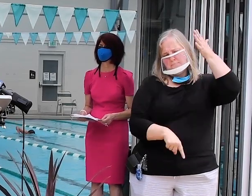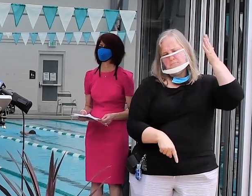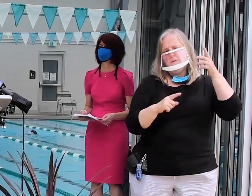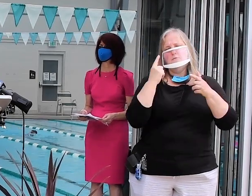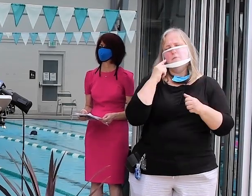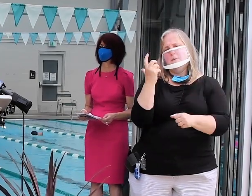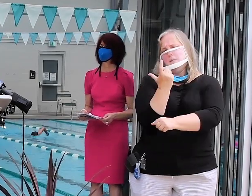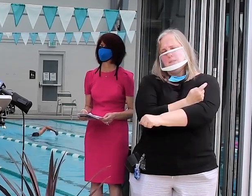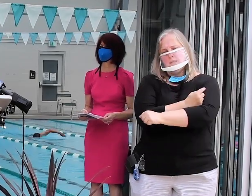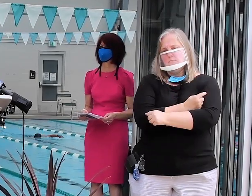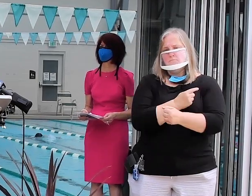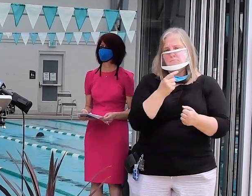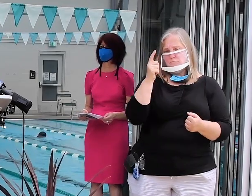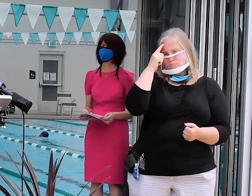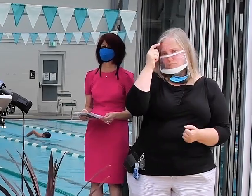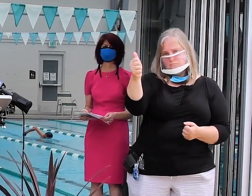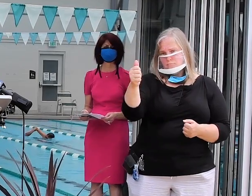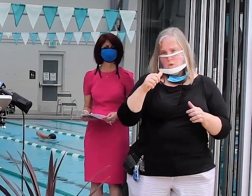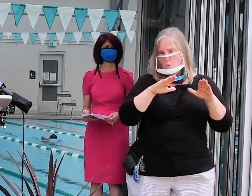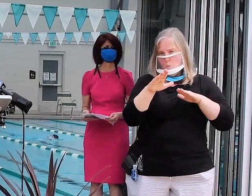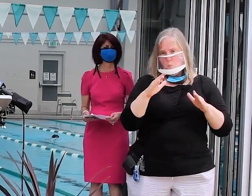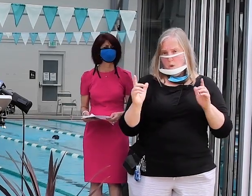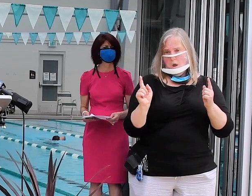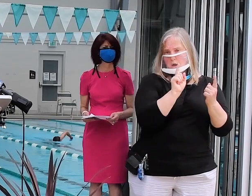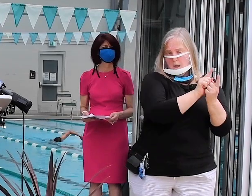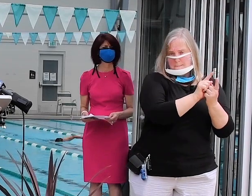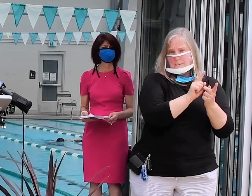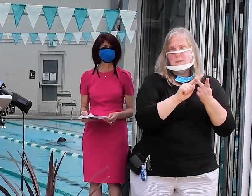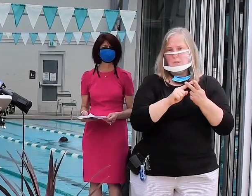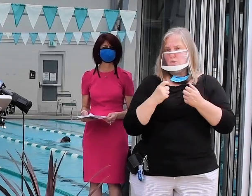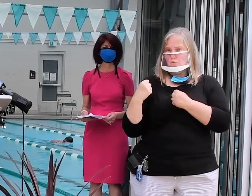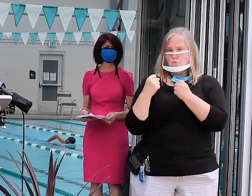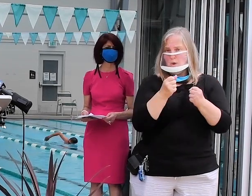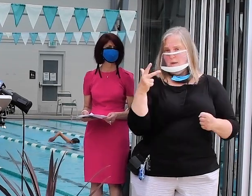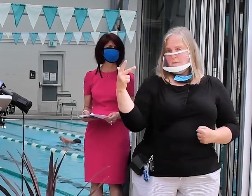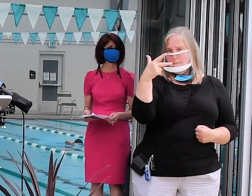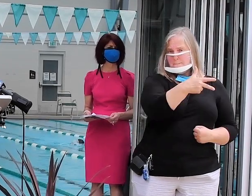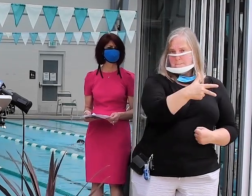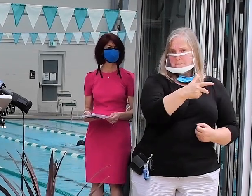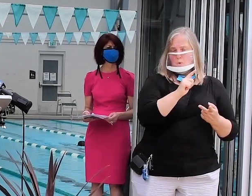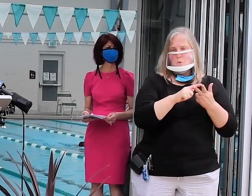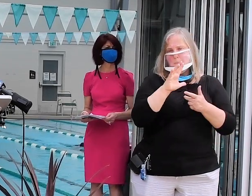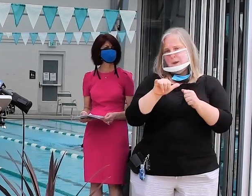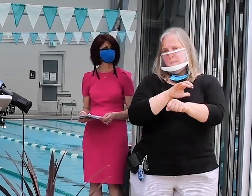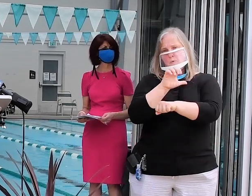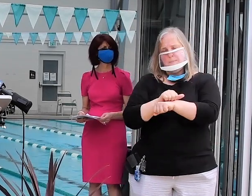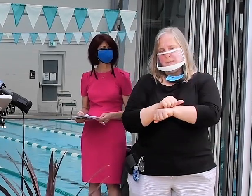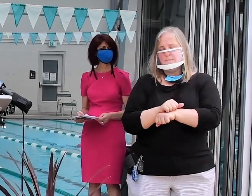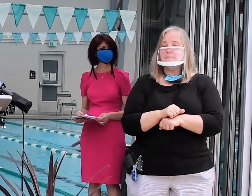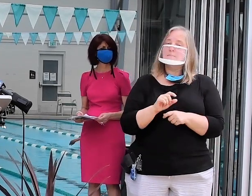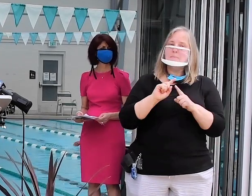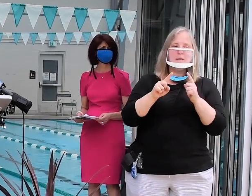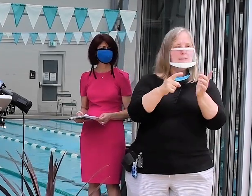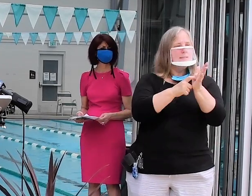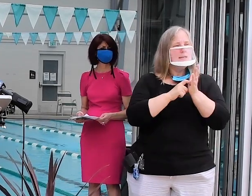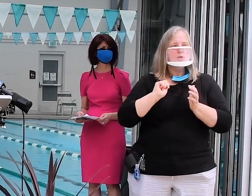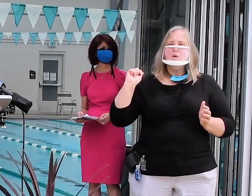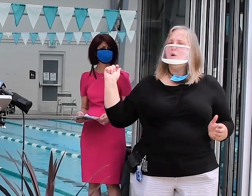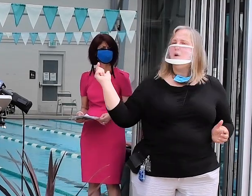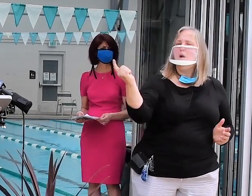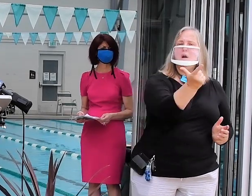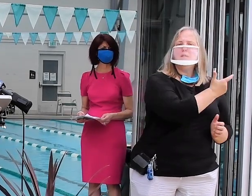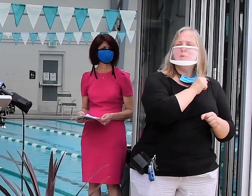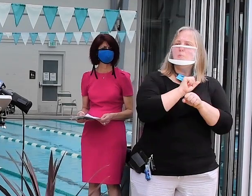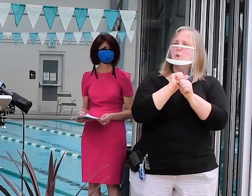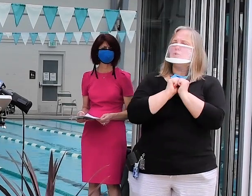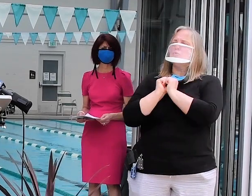vaccinated through walk-up, drive-up, or by appointment. It's going to take all of us working